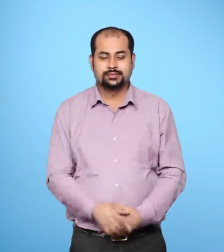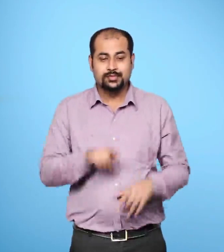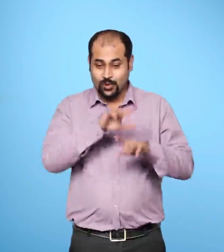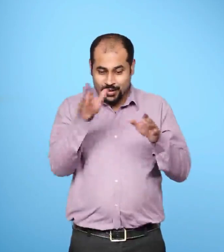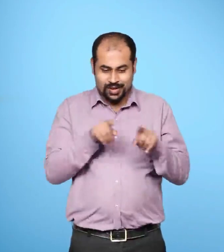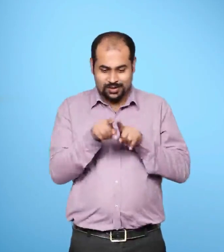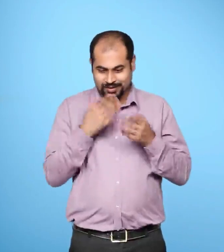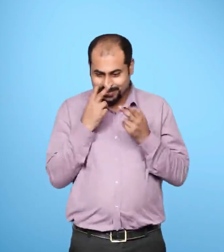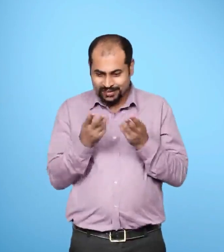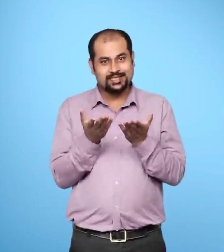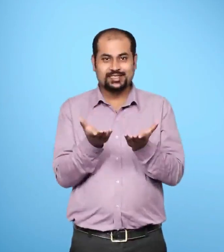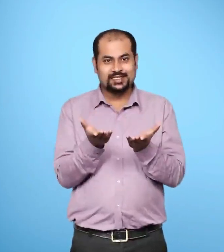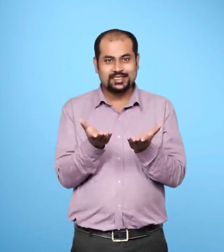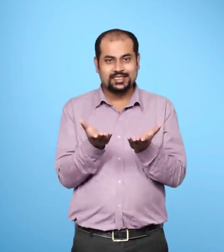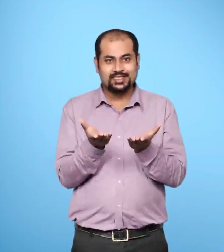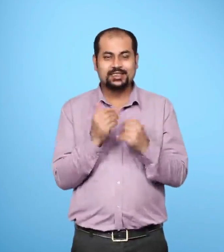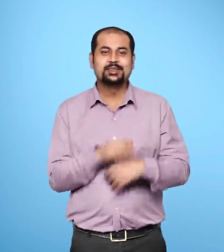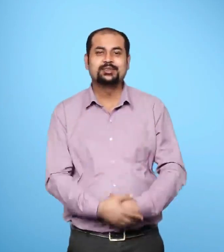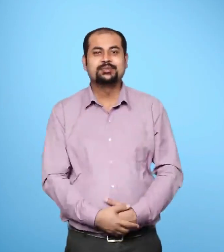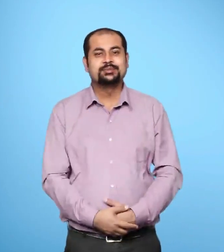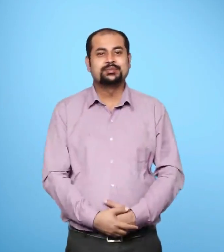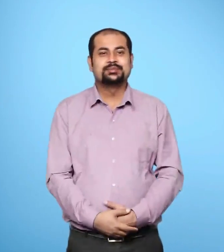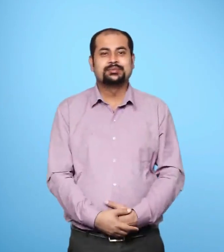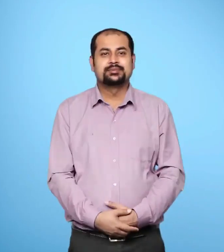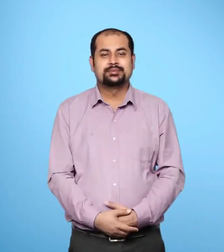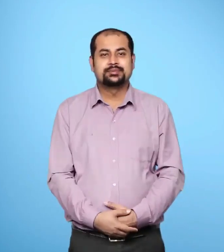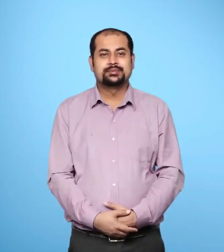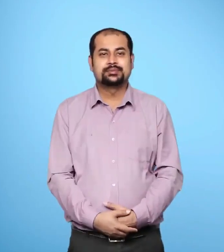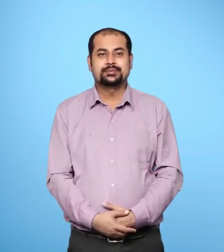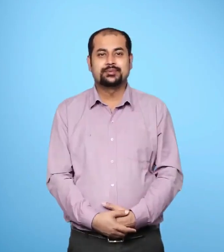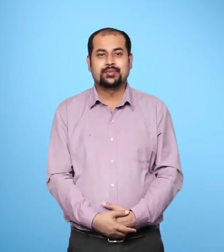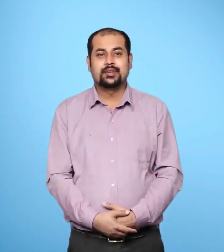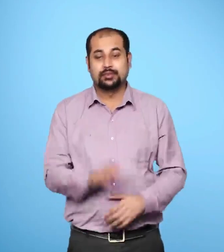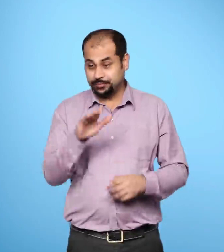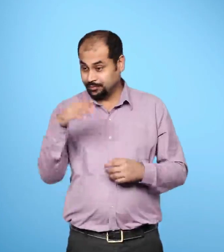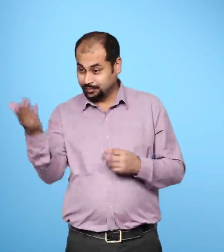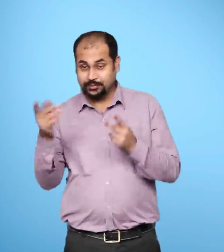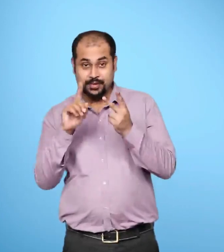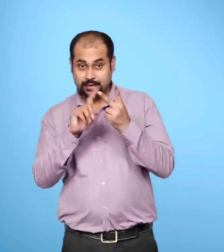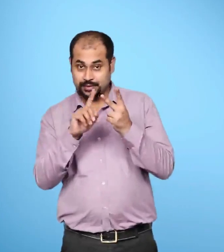So, this part is solved as example. Picture 2 shows